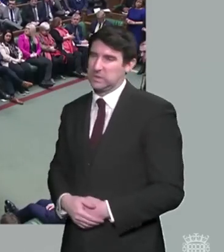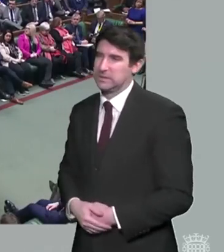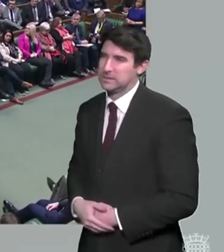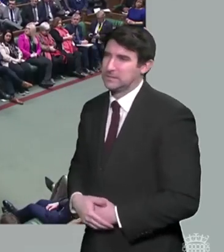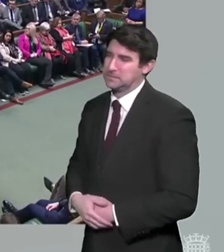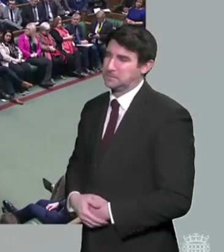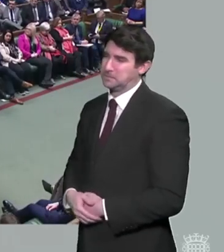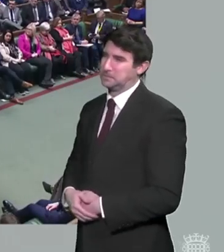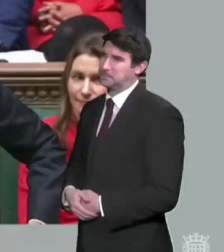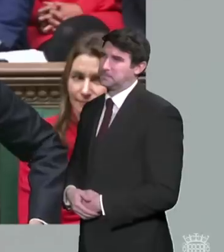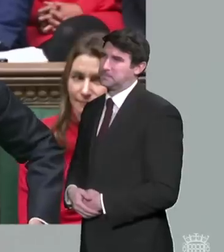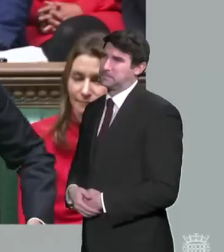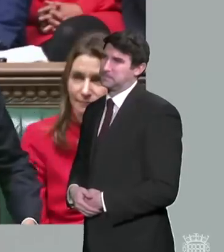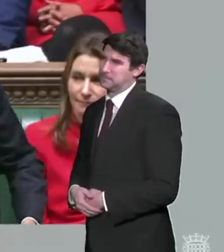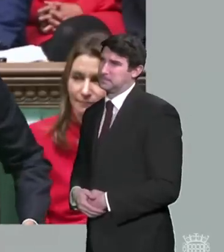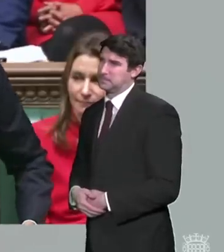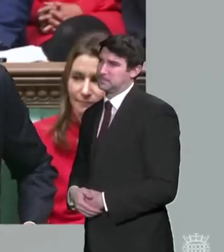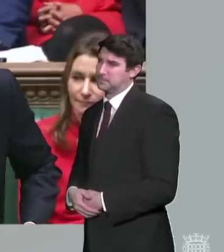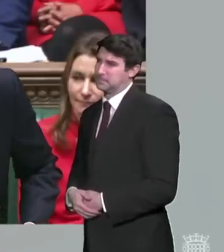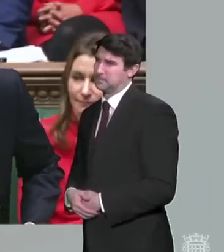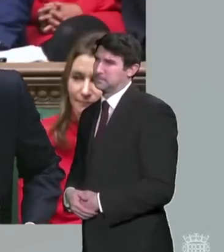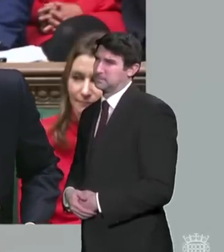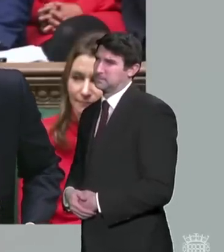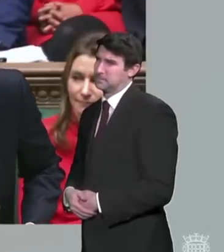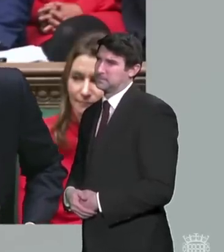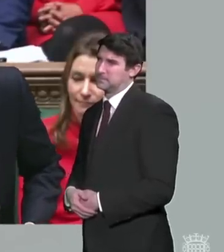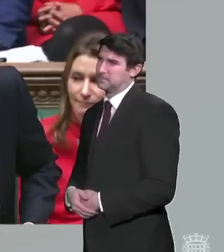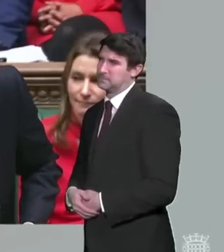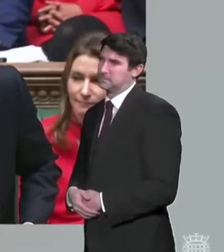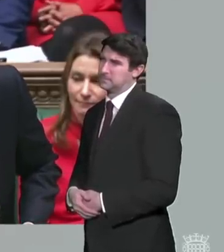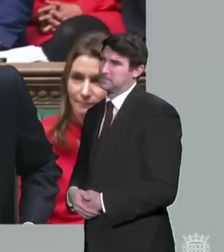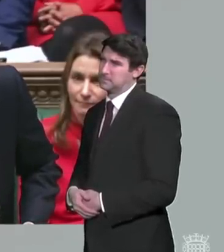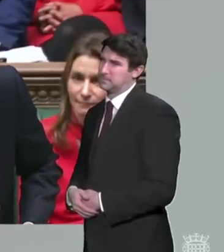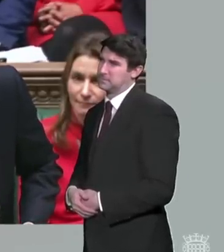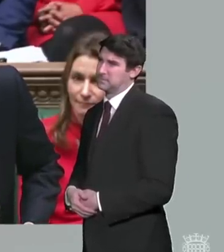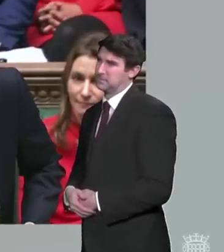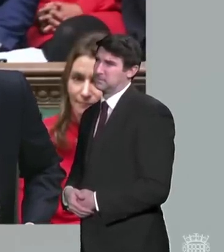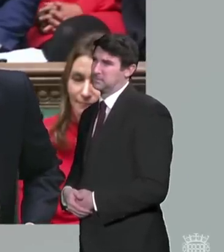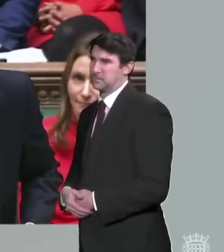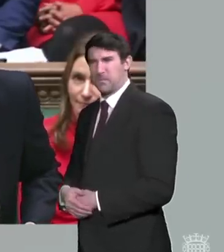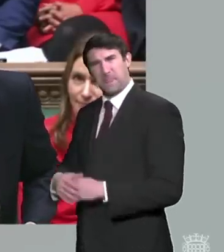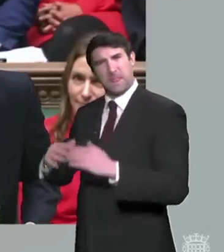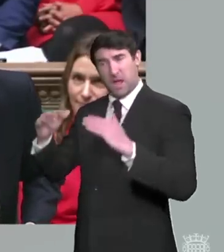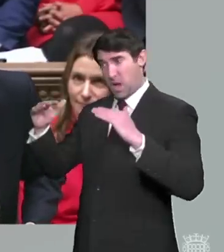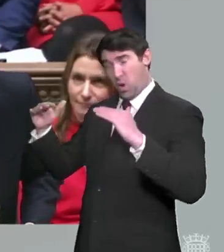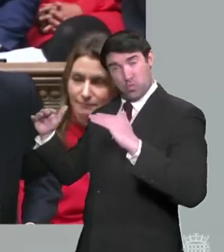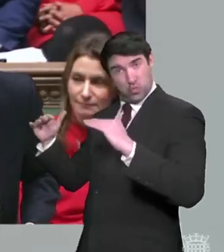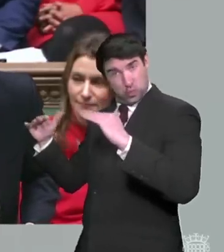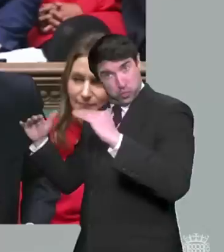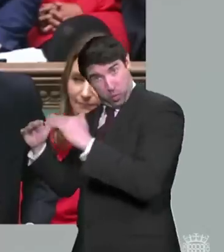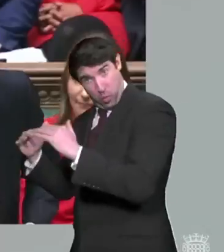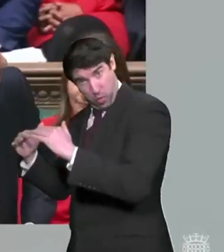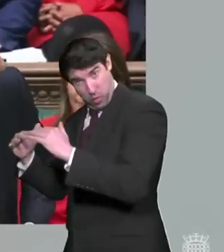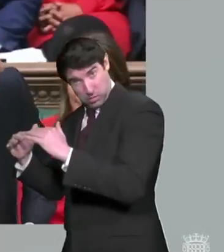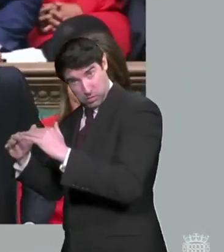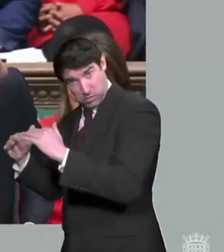no, I don't think it's right that because of a war, when energy companies are making windfall profits, that those profits